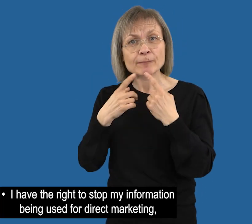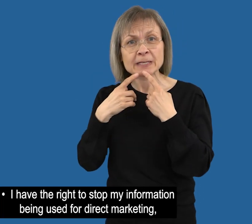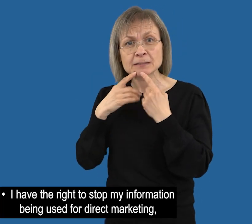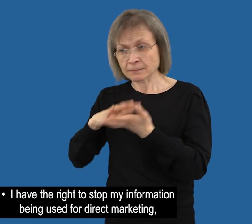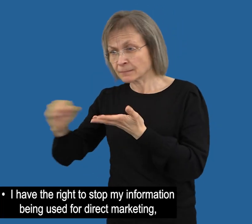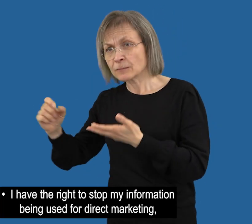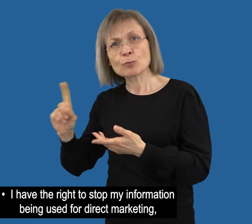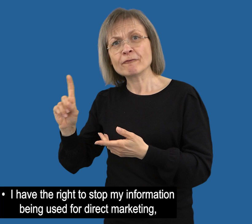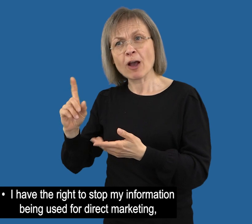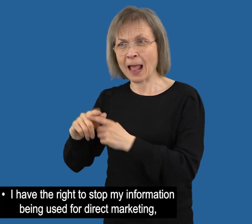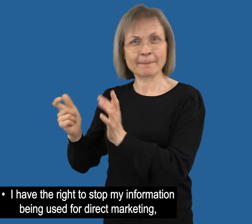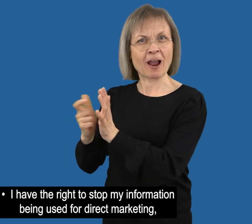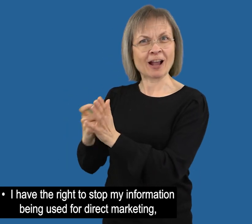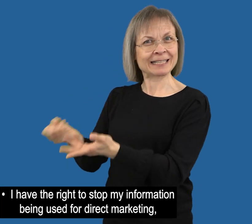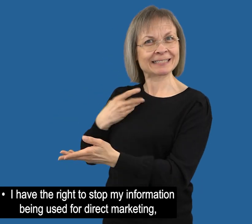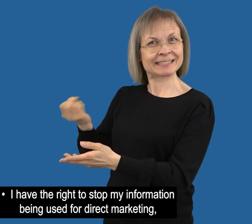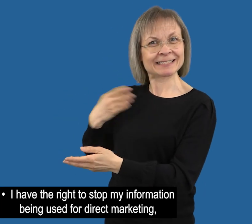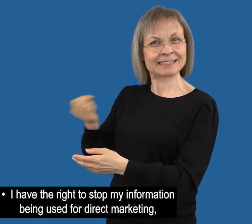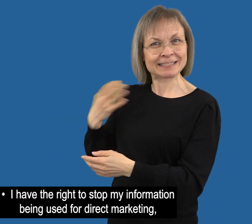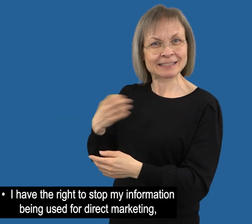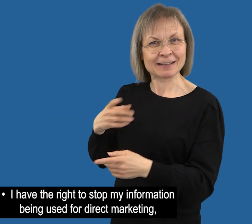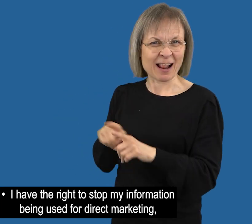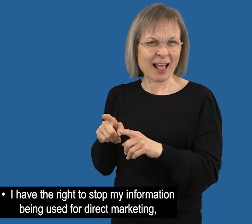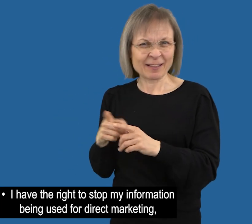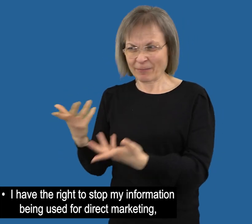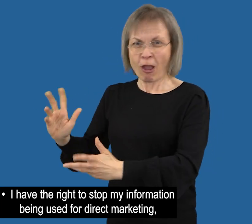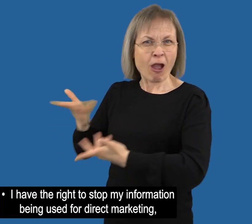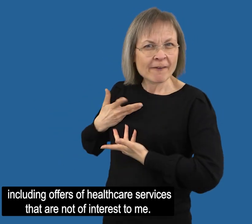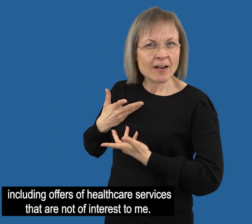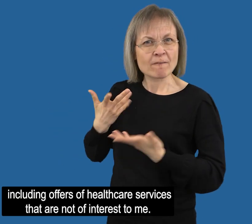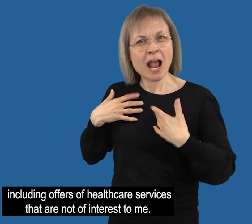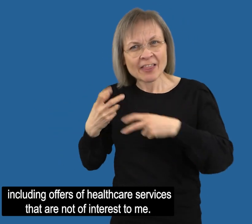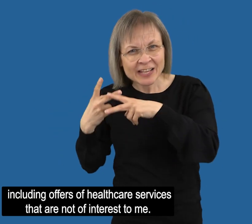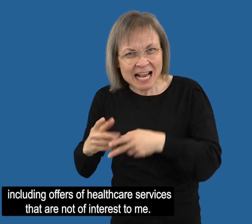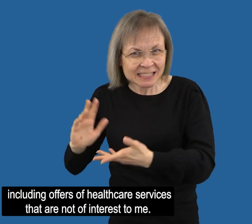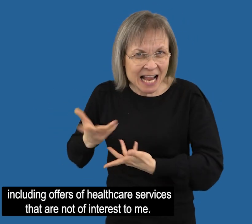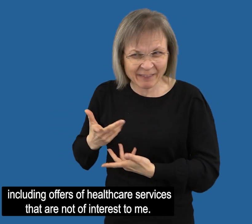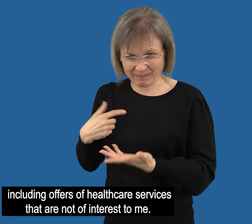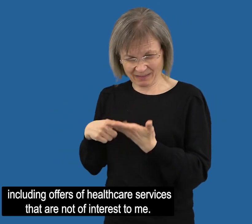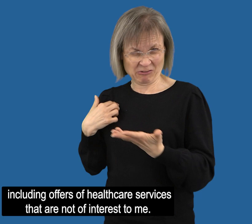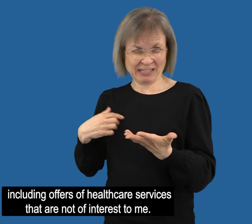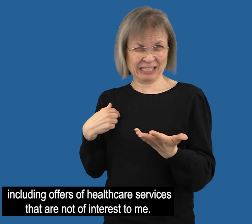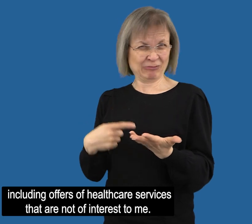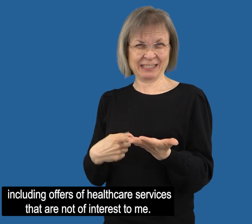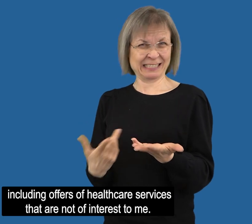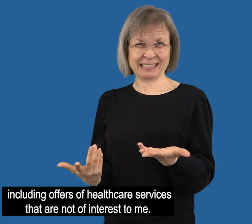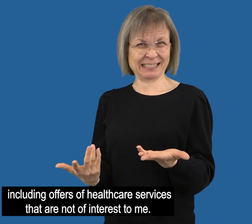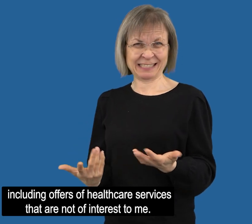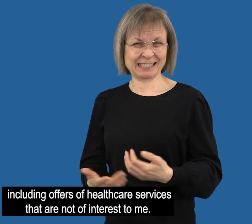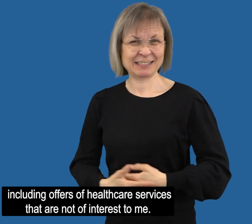I have the right to stop my information being used for direct marketing, including offers of healthcare services that are not of interest